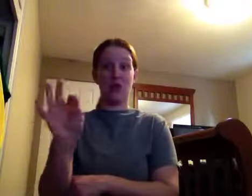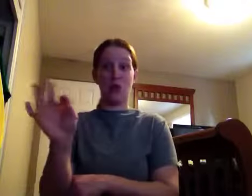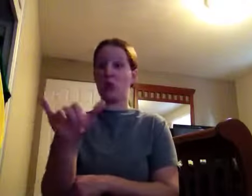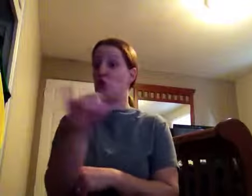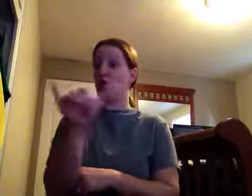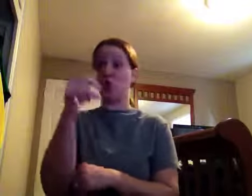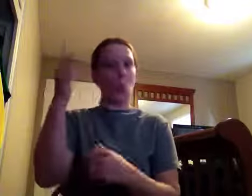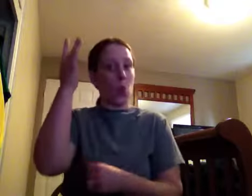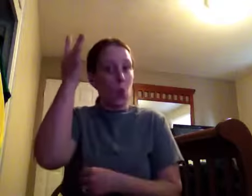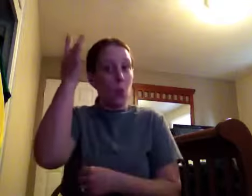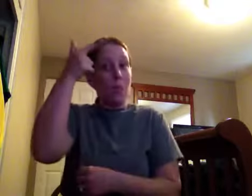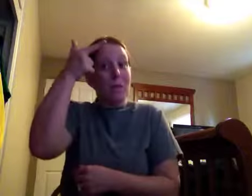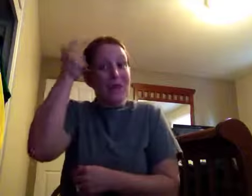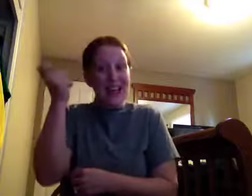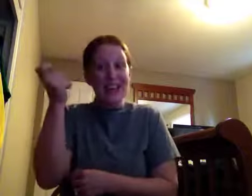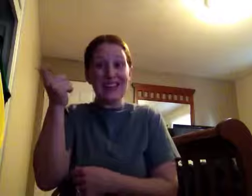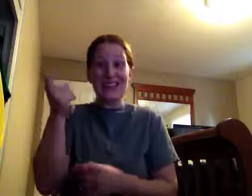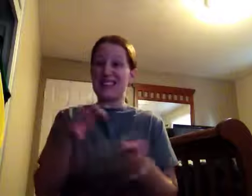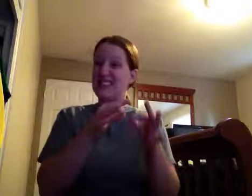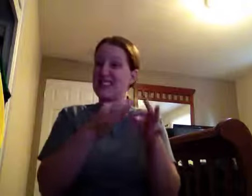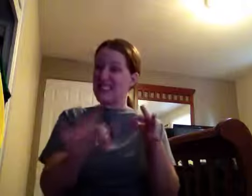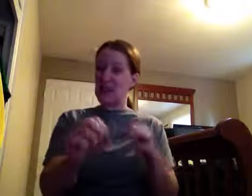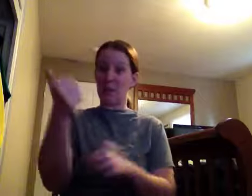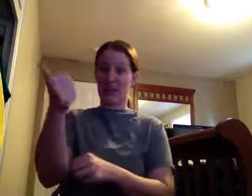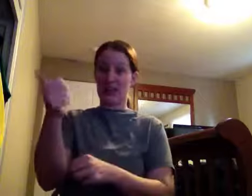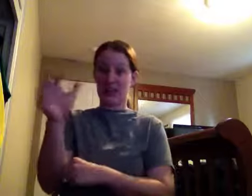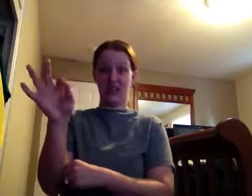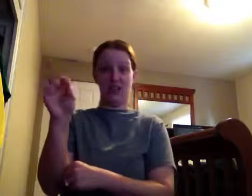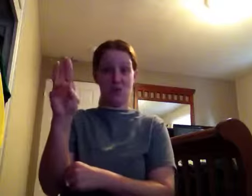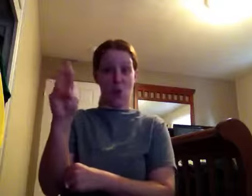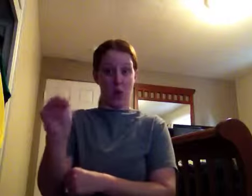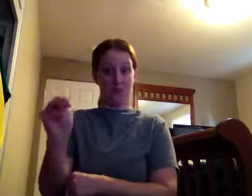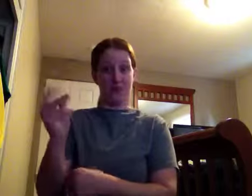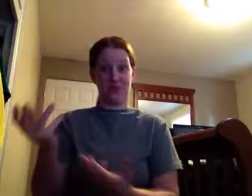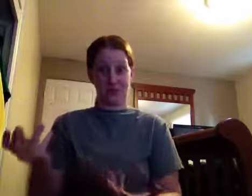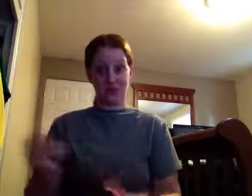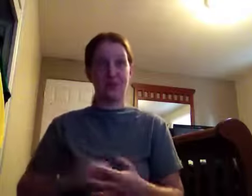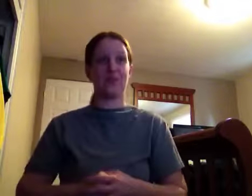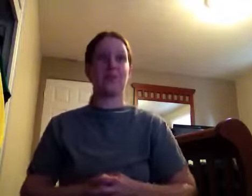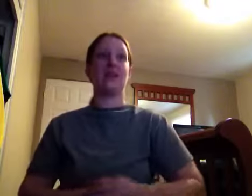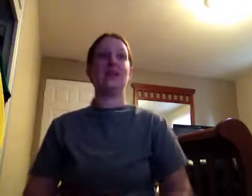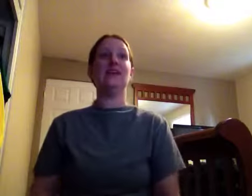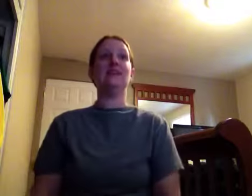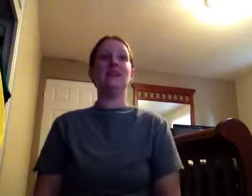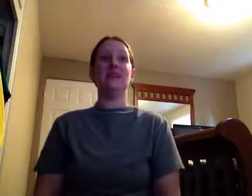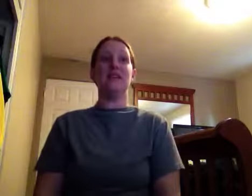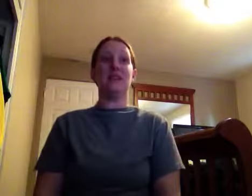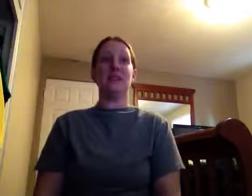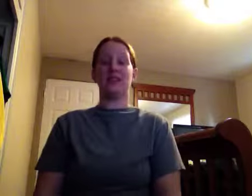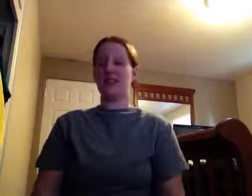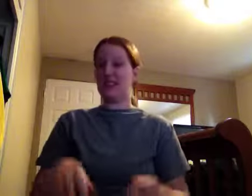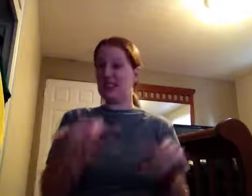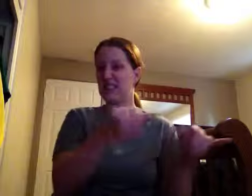dioxide. That's the molecule. It's also the empirical formula. It's a simplest whole number ratio. You can't go any